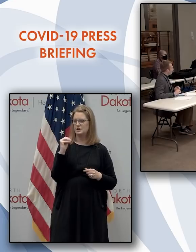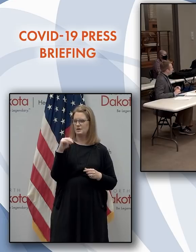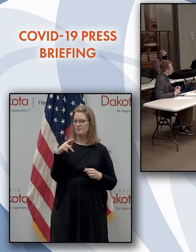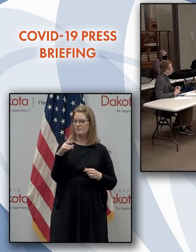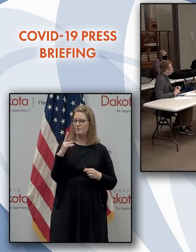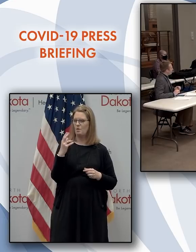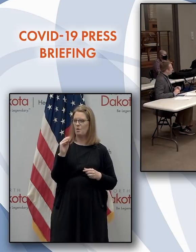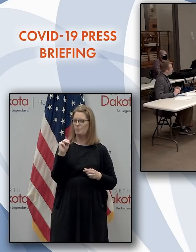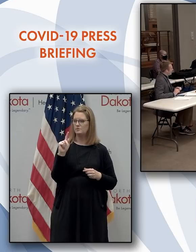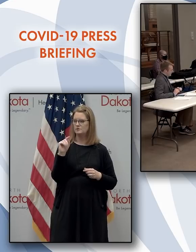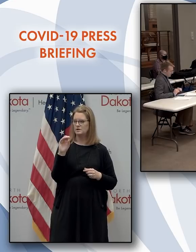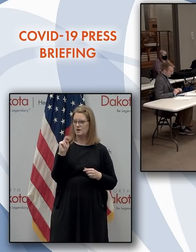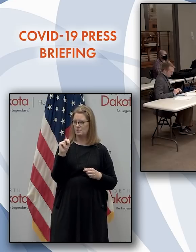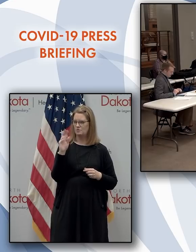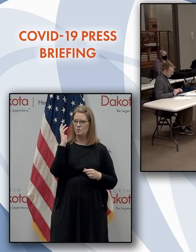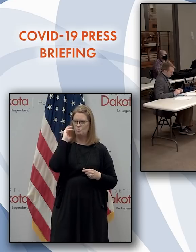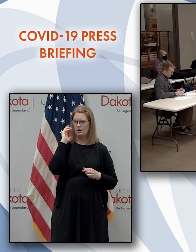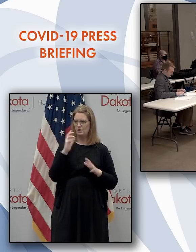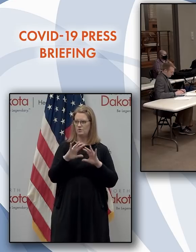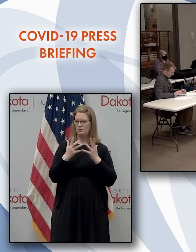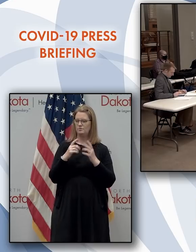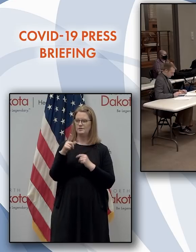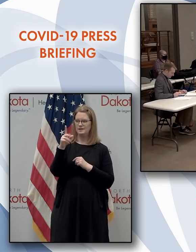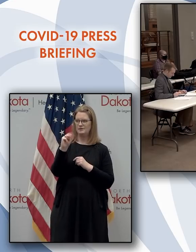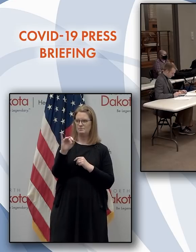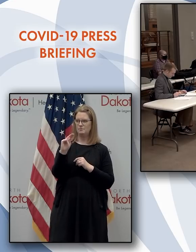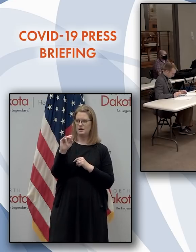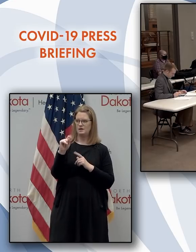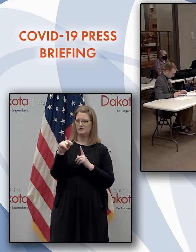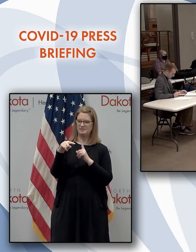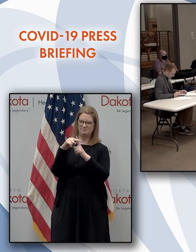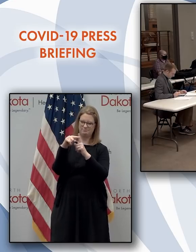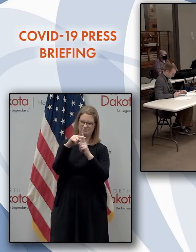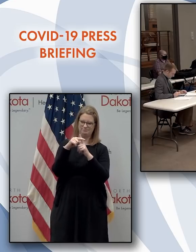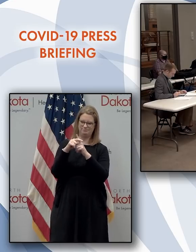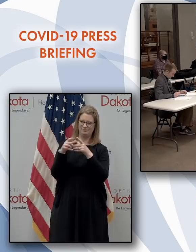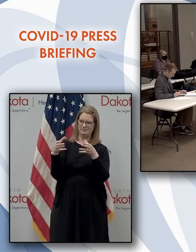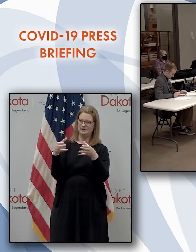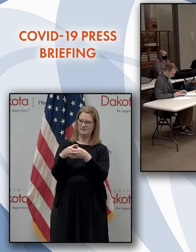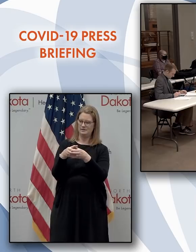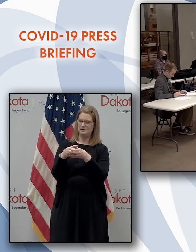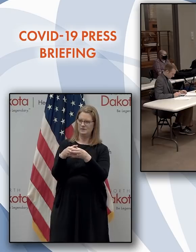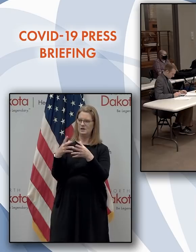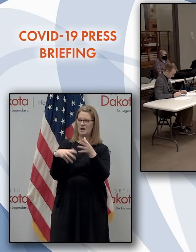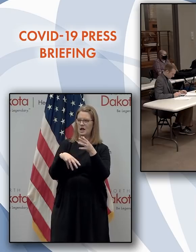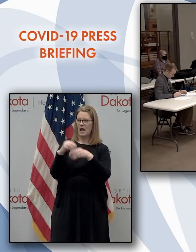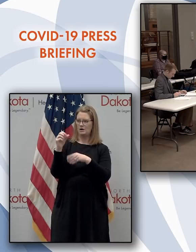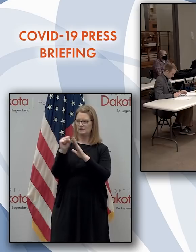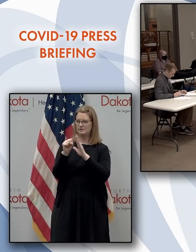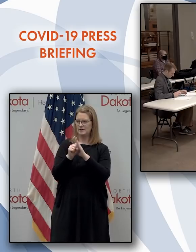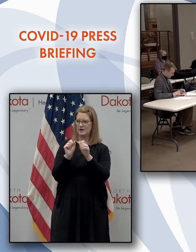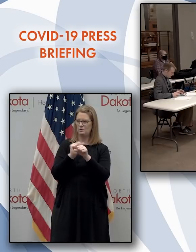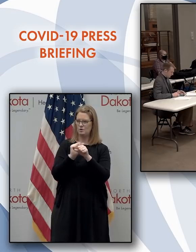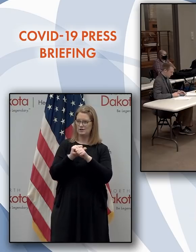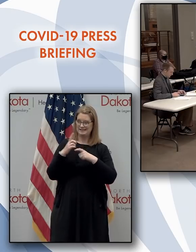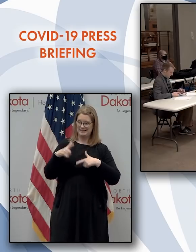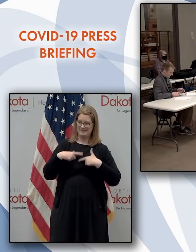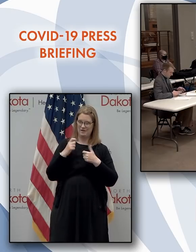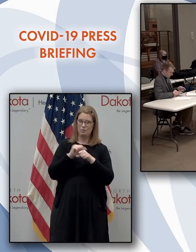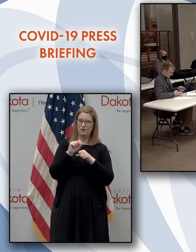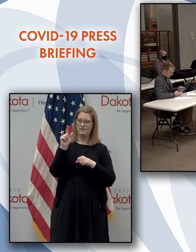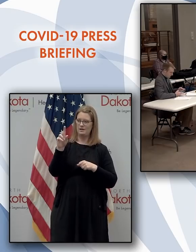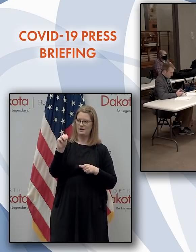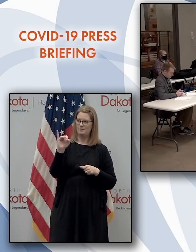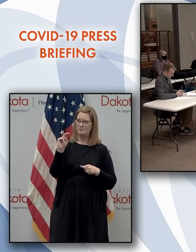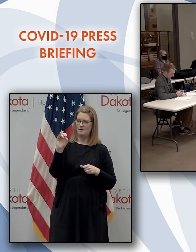Group. Recently in Minot, there was a cluster of positive COVID-19 cases among a group of out-of-state workers living and working in Minot. Will